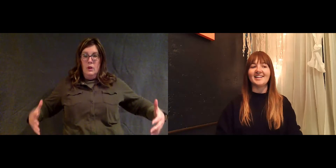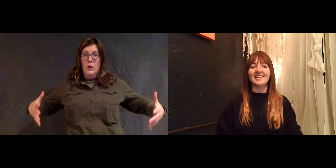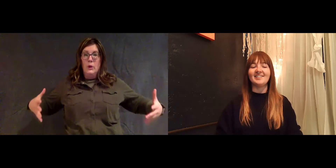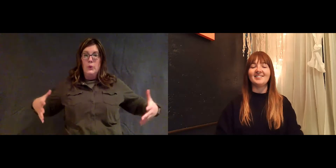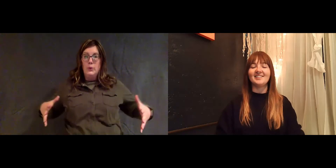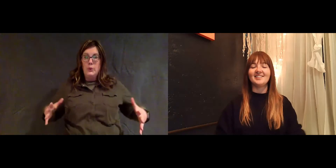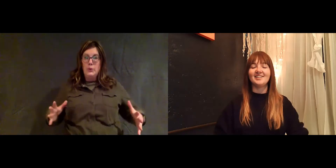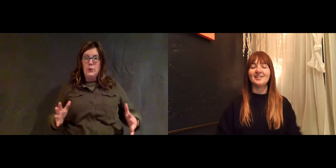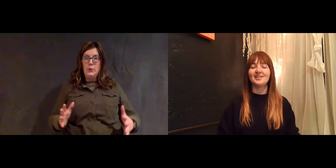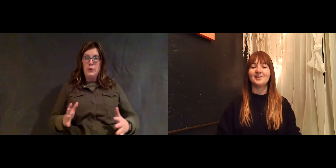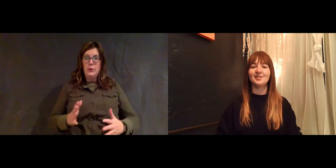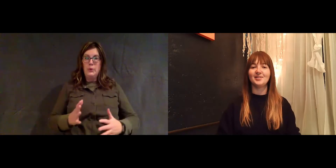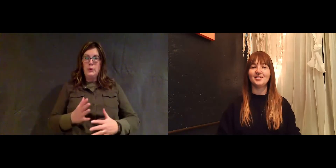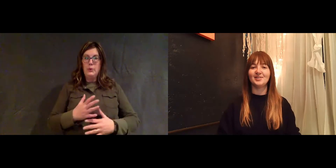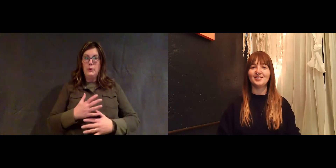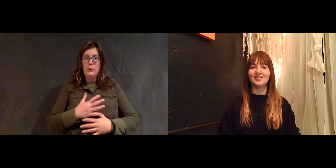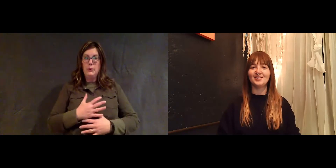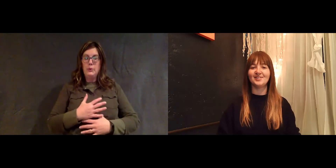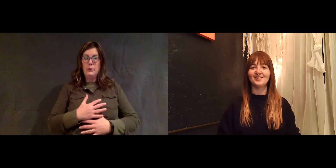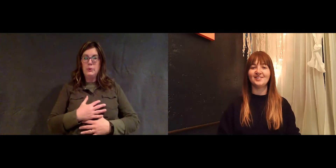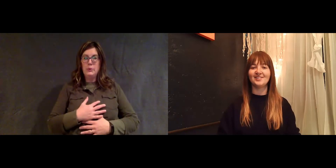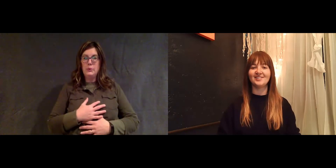And let it out.